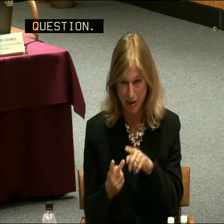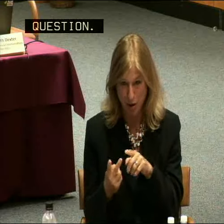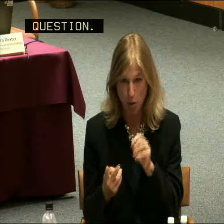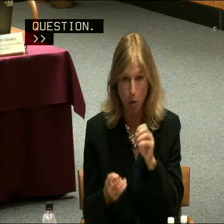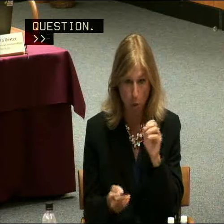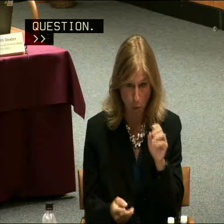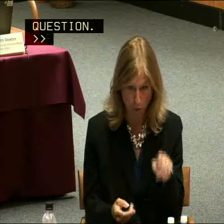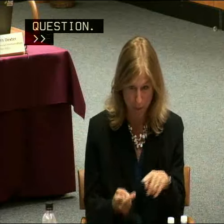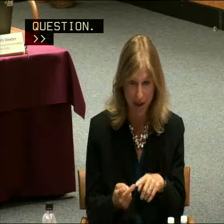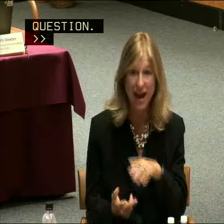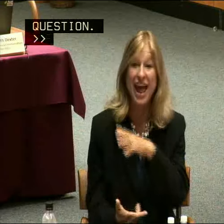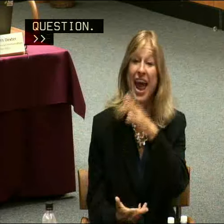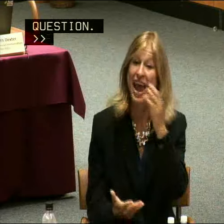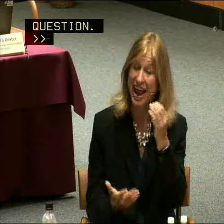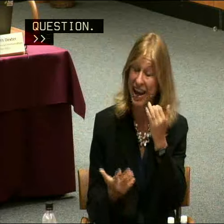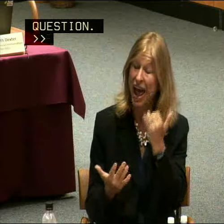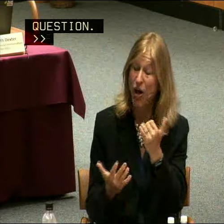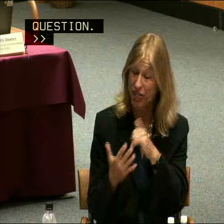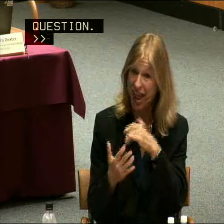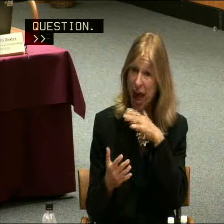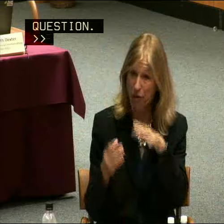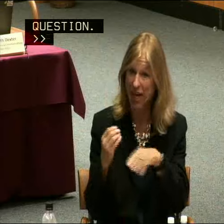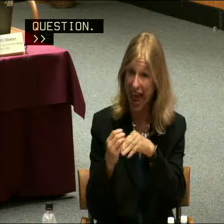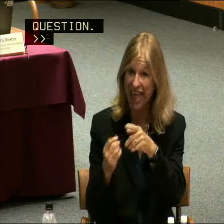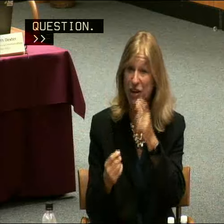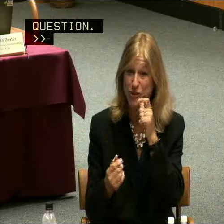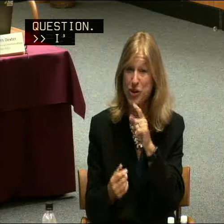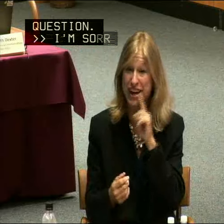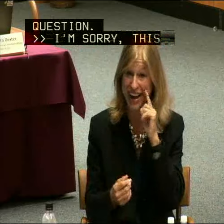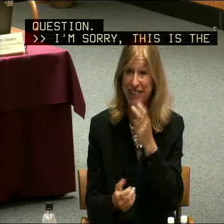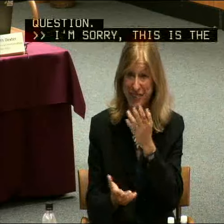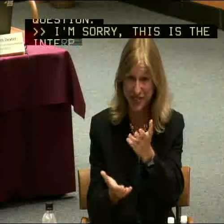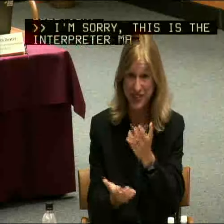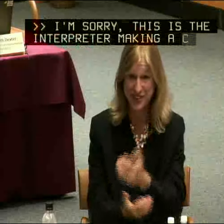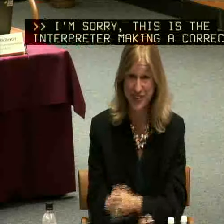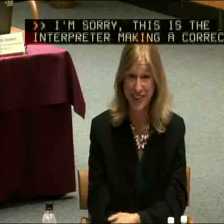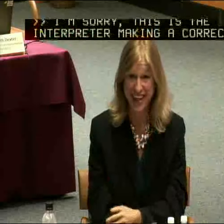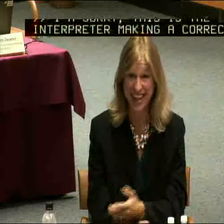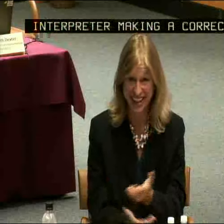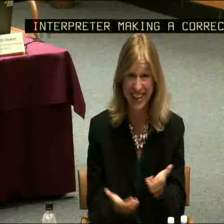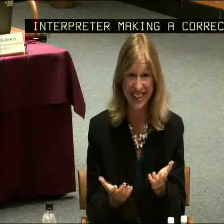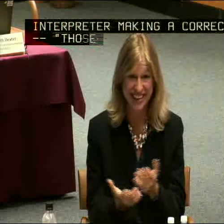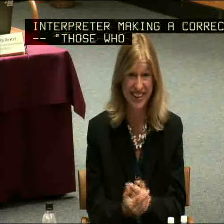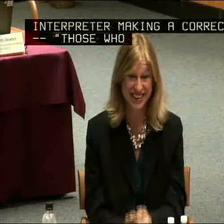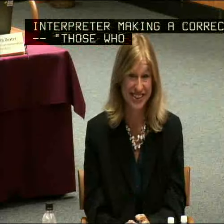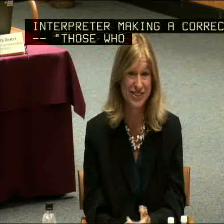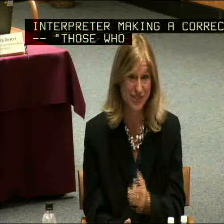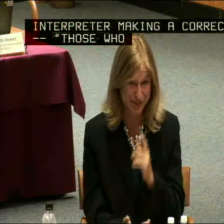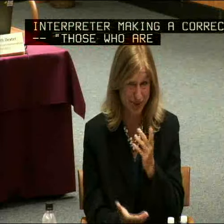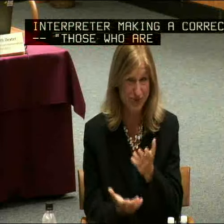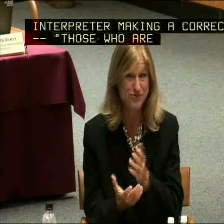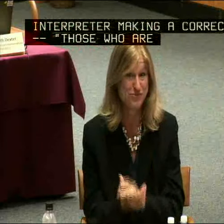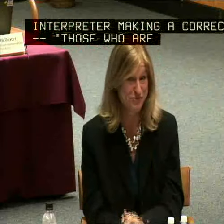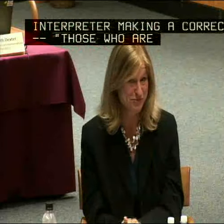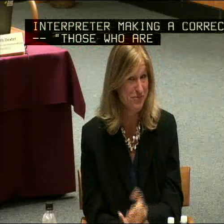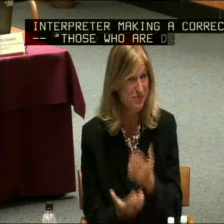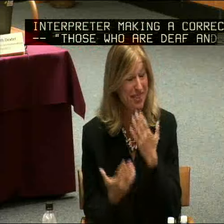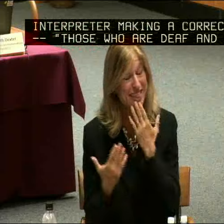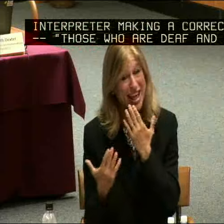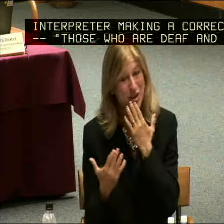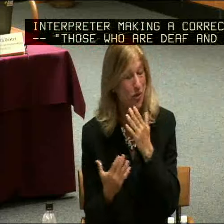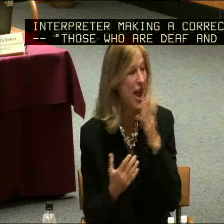deaf and those who are blind, not those who are deaf and blind. And then I guess we could add deaf and blind to that list as well.